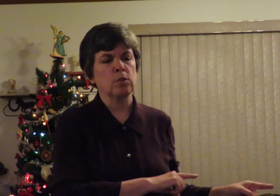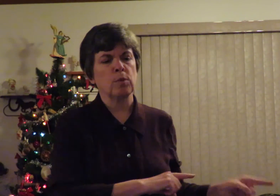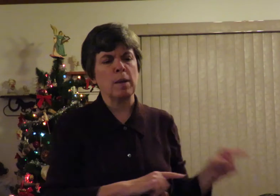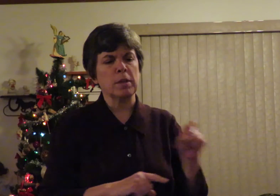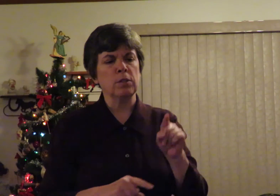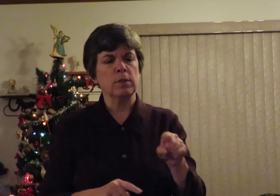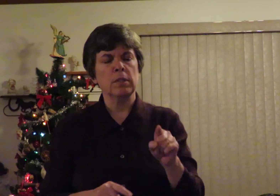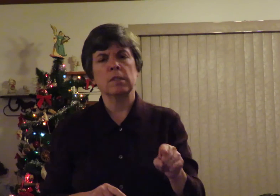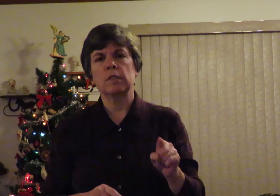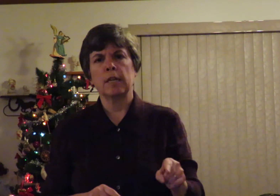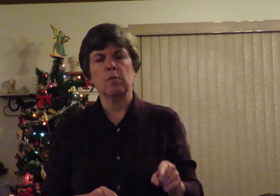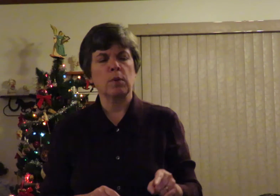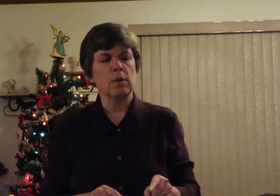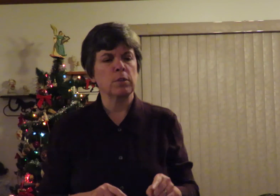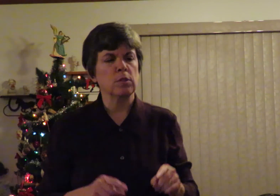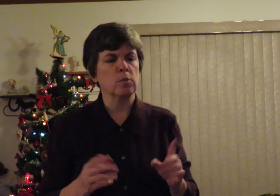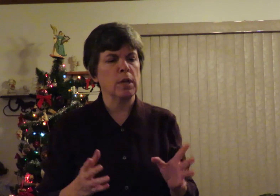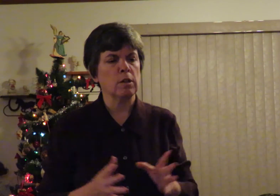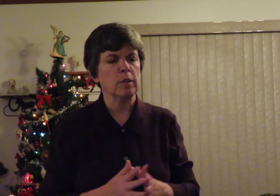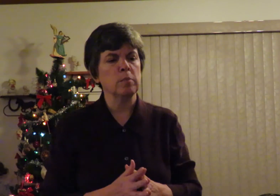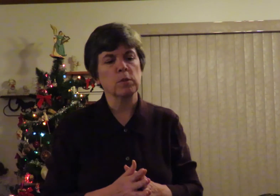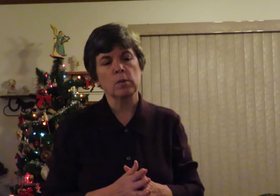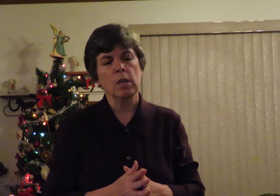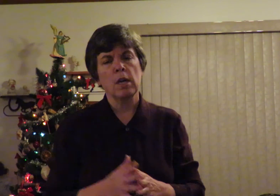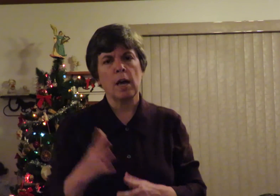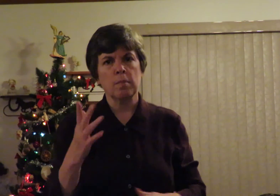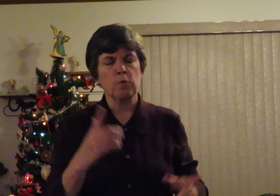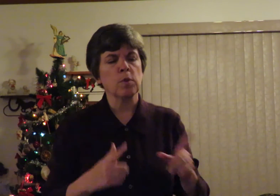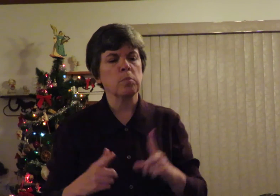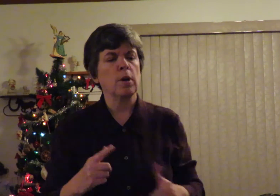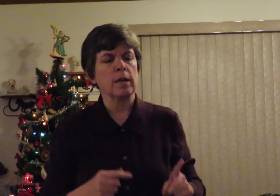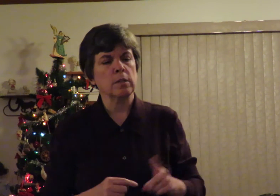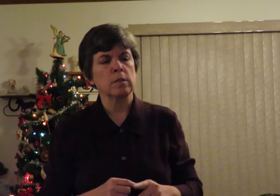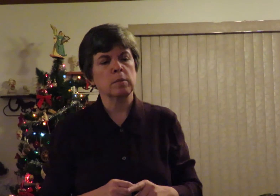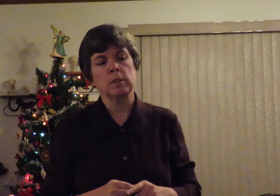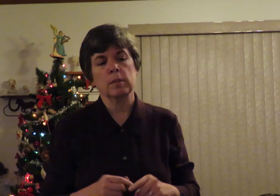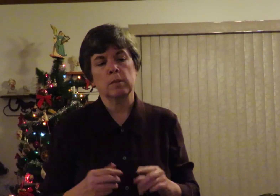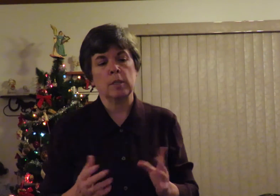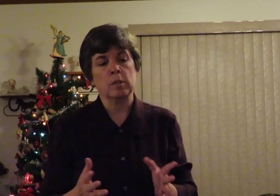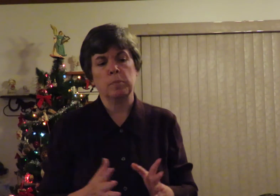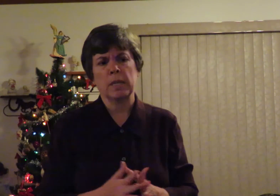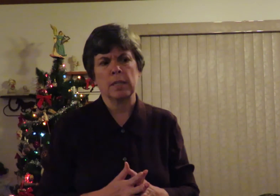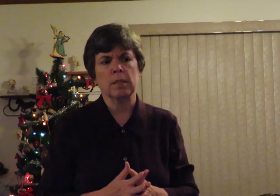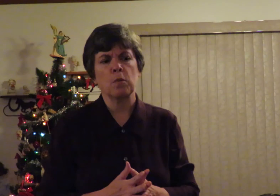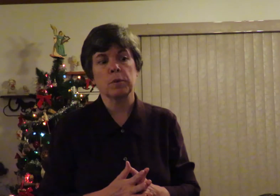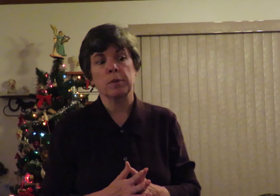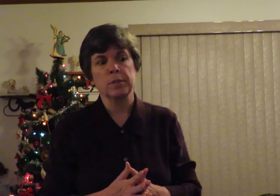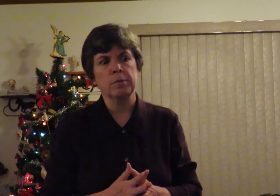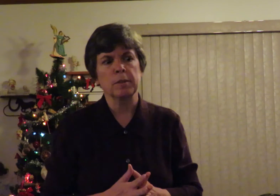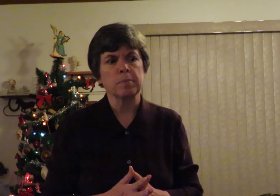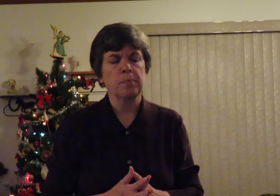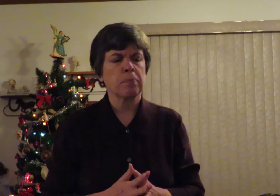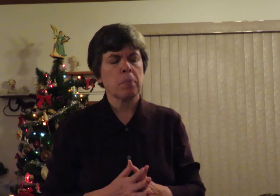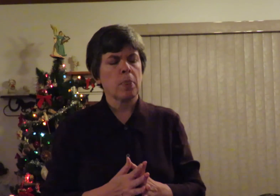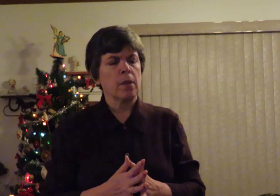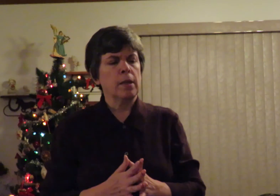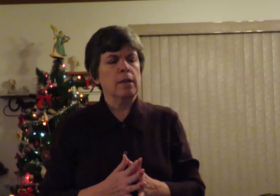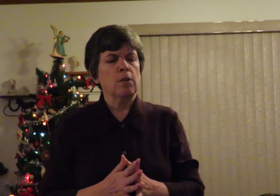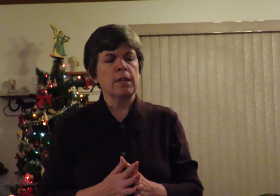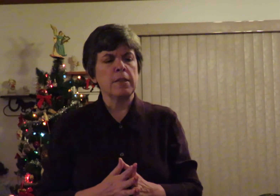way, I'm going to do it this second way, which is the way in our hymnal for the practice, because I suspect that's how we're going to do it. Okay, the